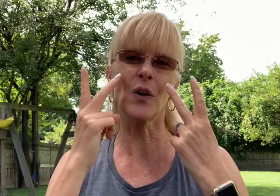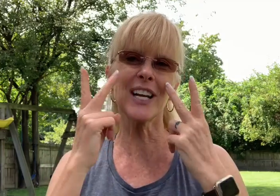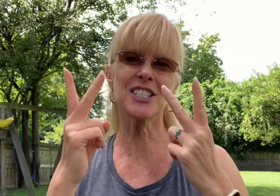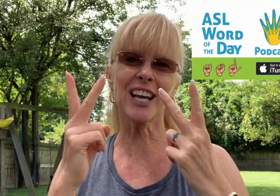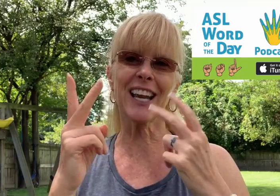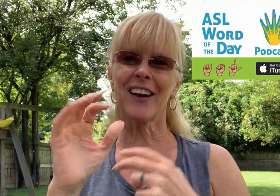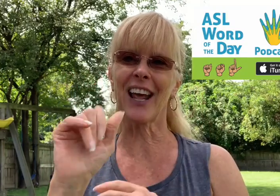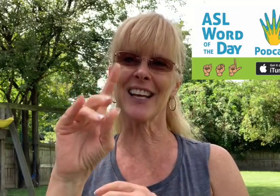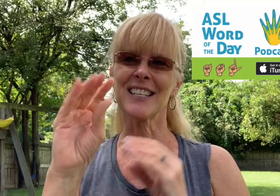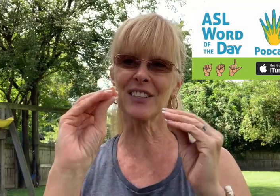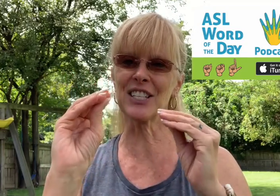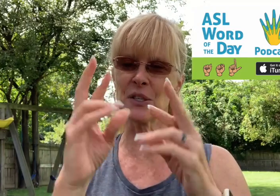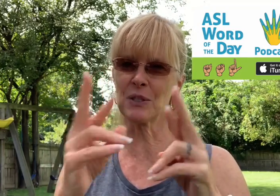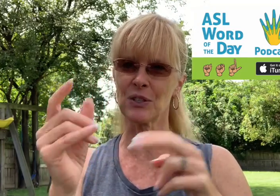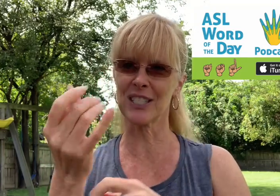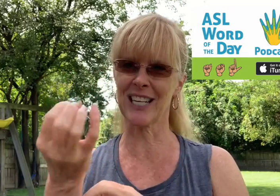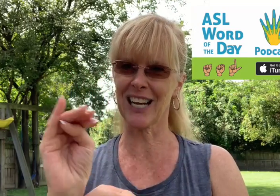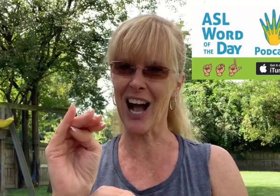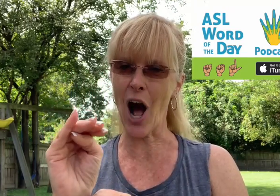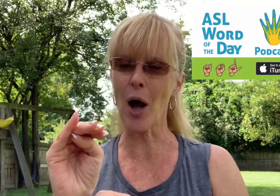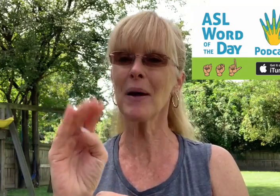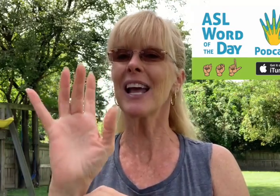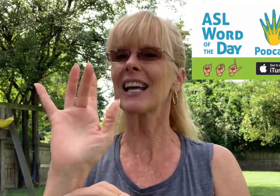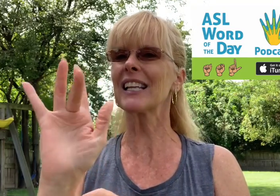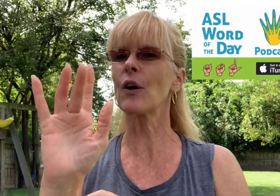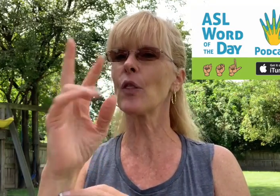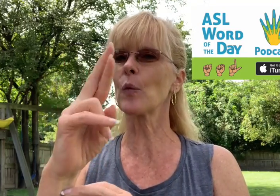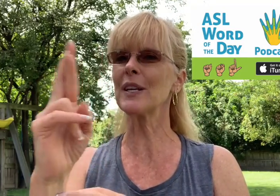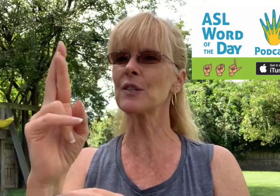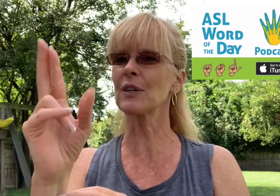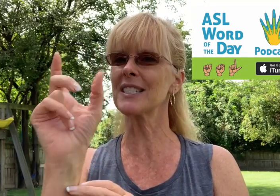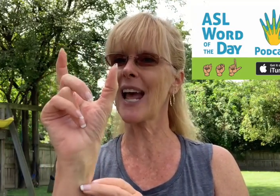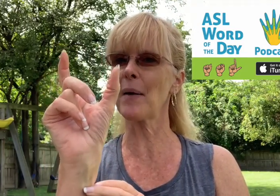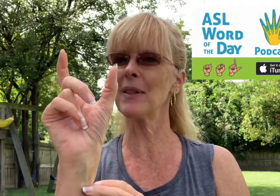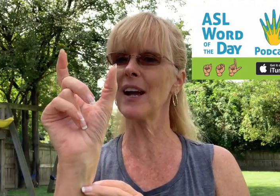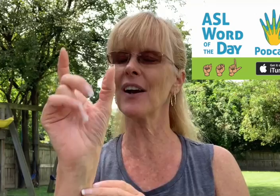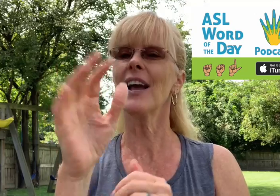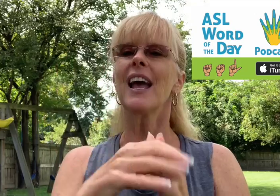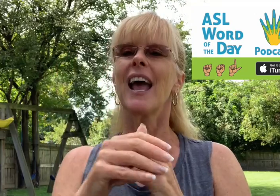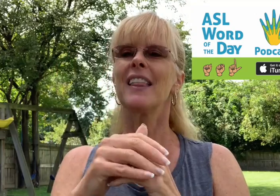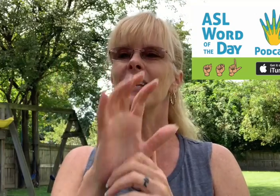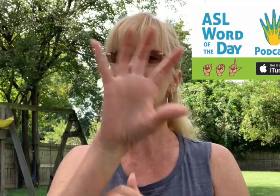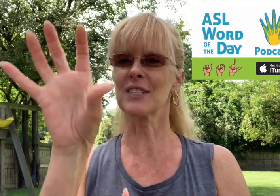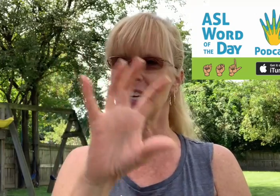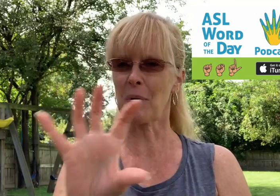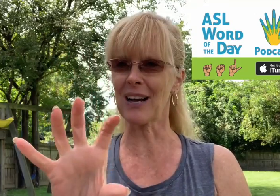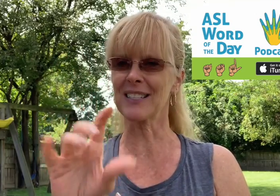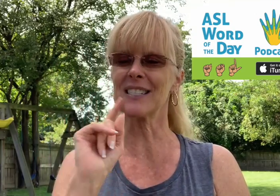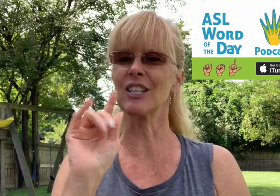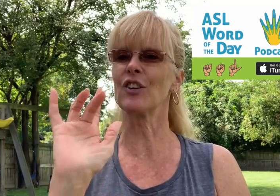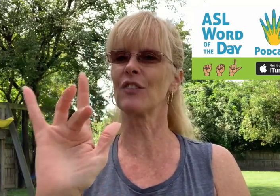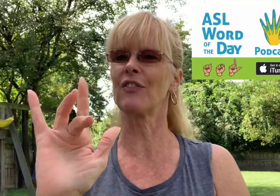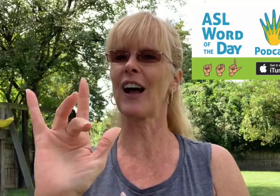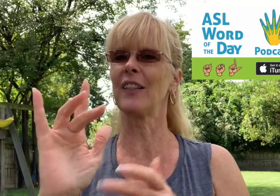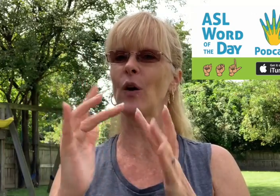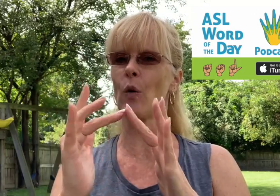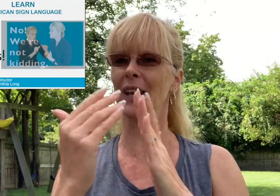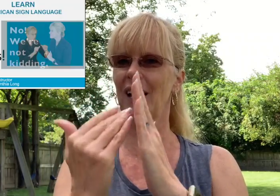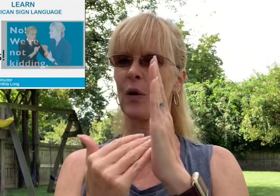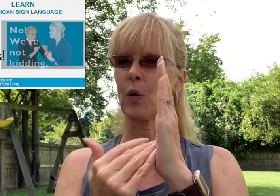and check it out at aslteachingresources.com. Click on the resource tab there, and then you'll see boxes and you can find the online